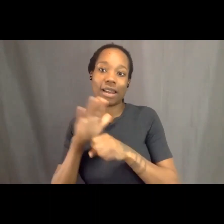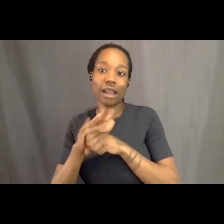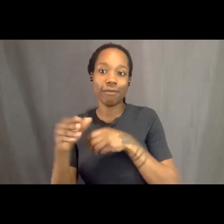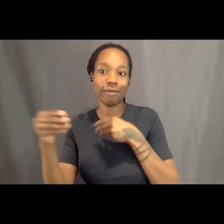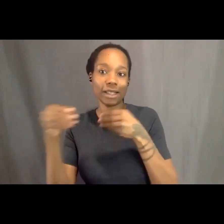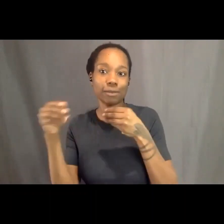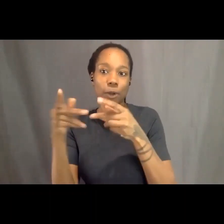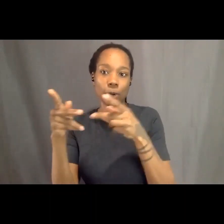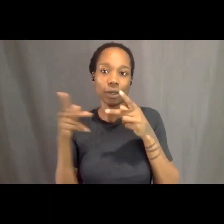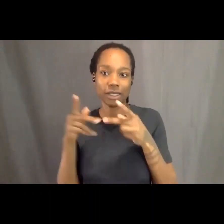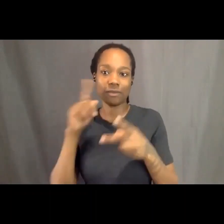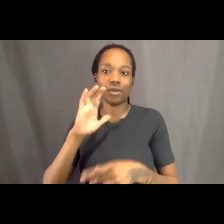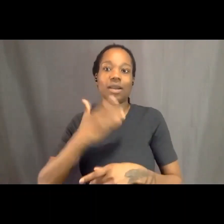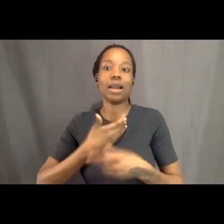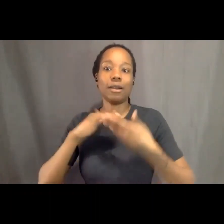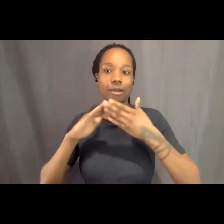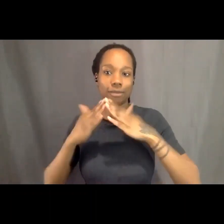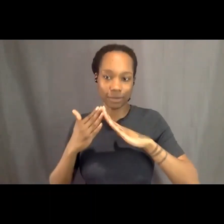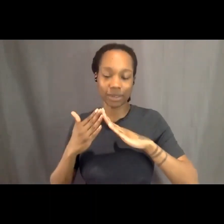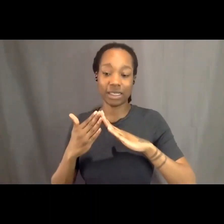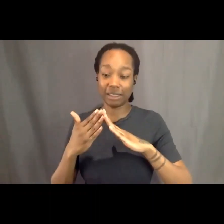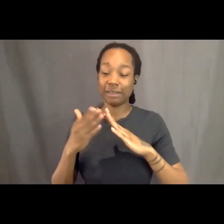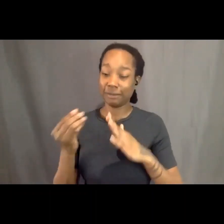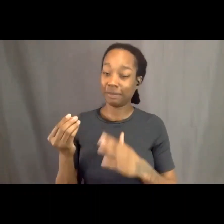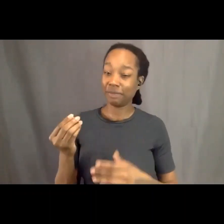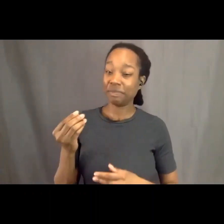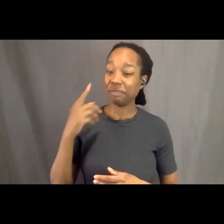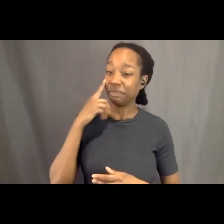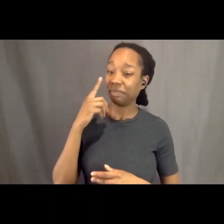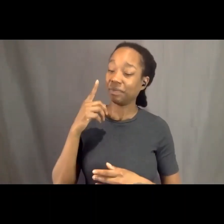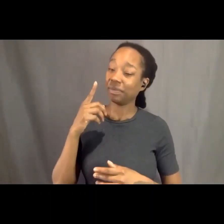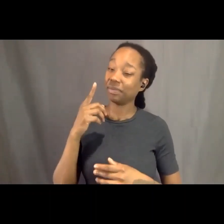things that are impeding perhaps people of brown and Black